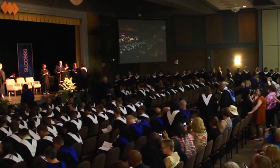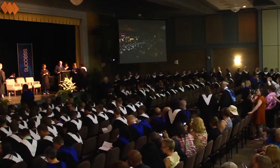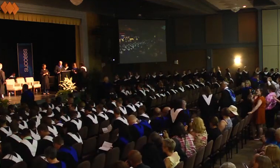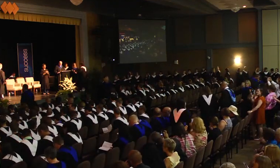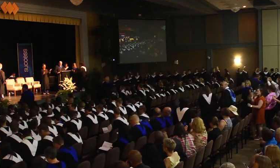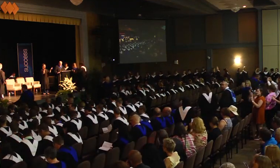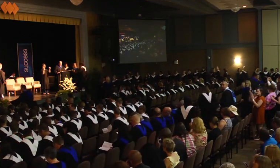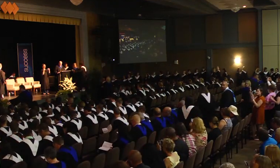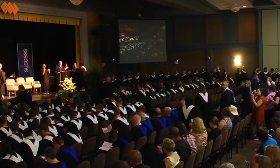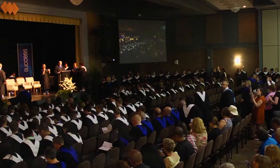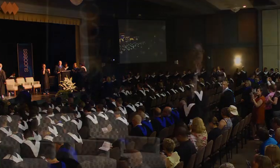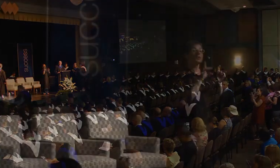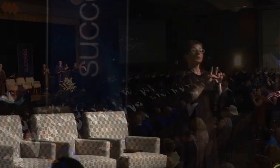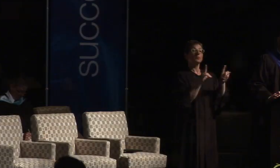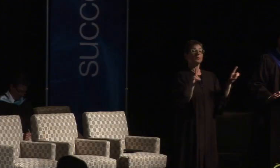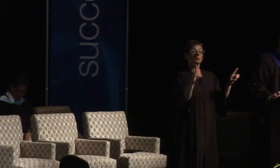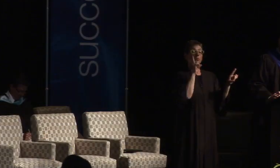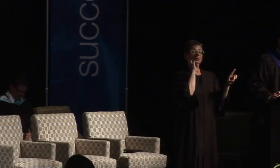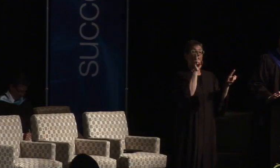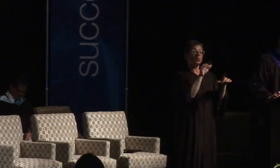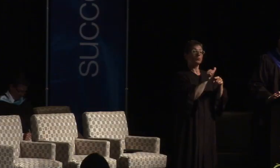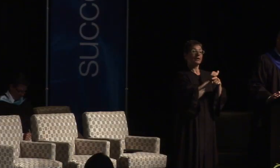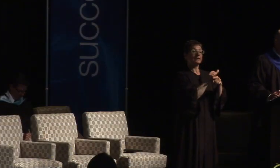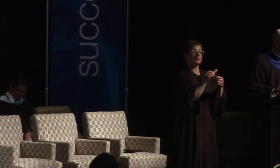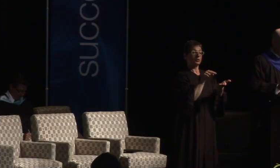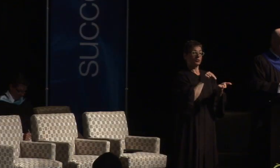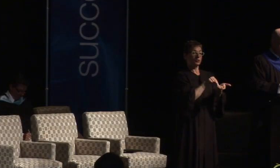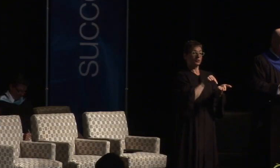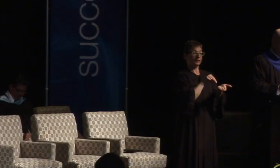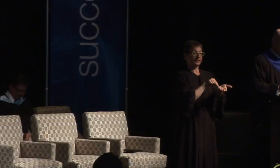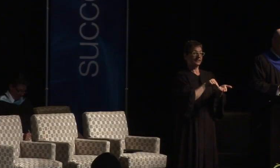For the Diploma in Practical Nursing,